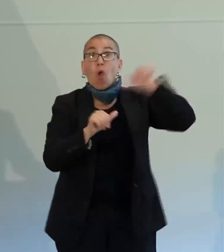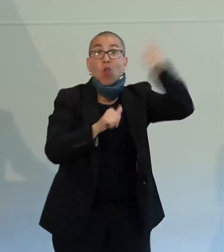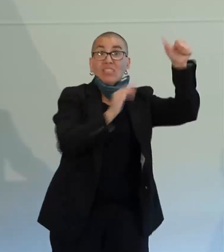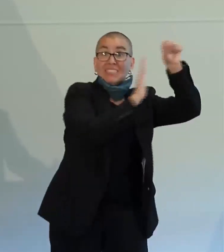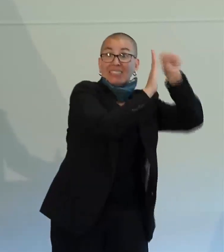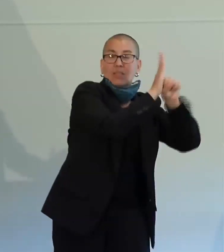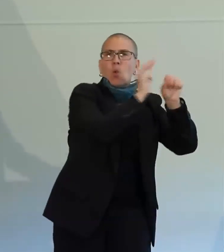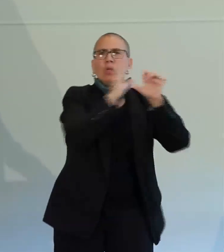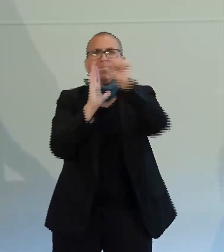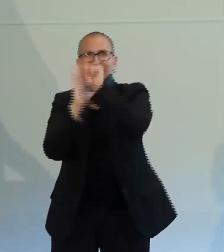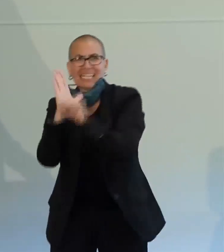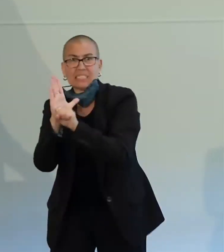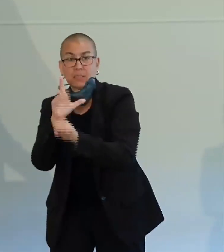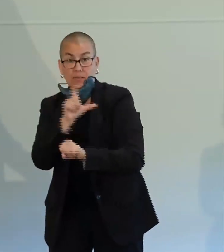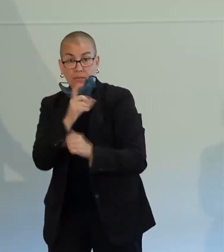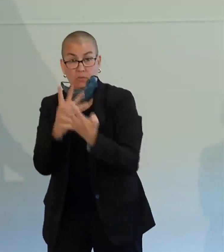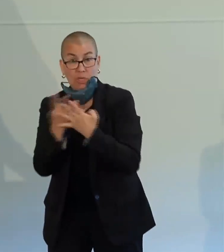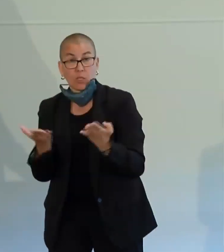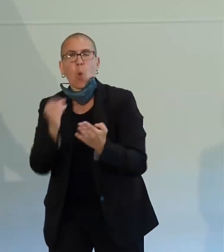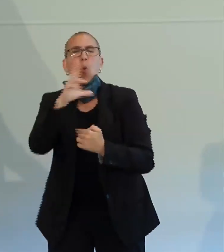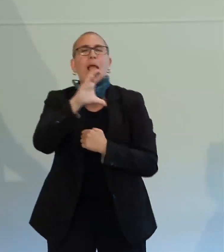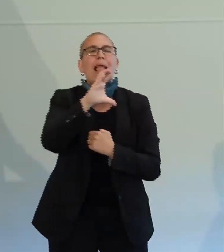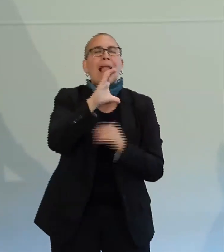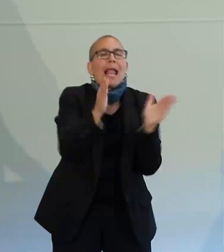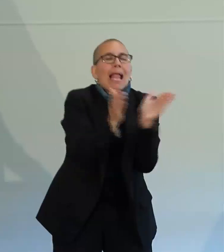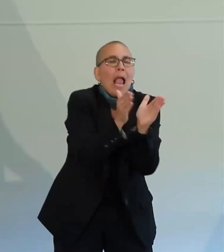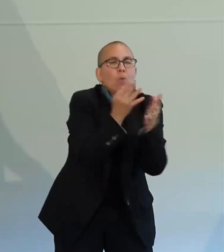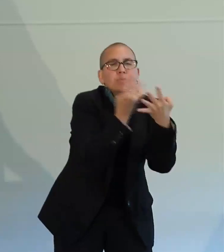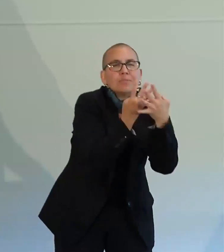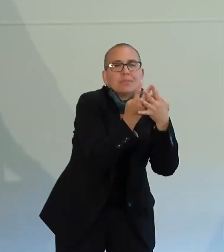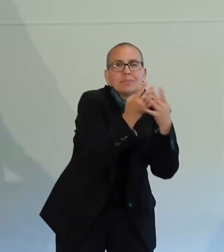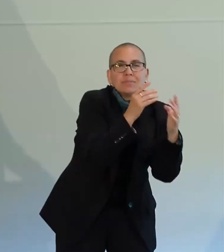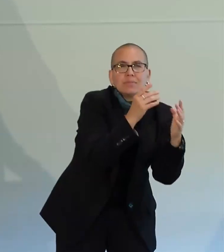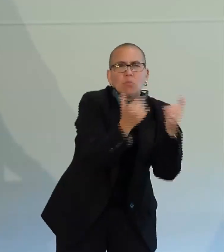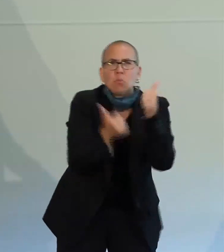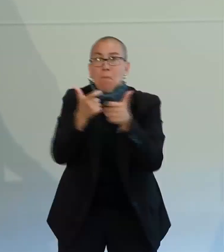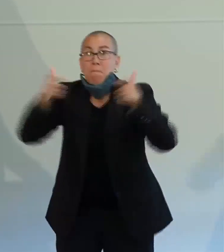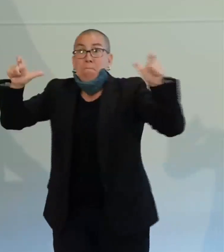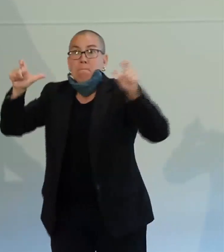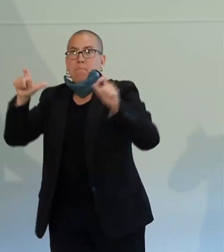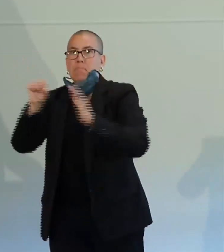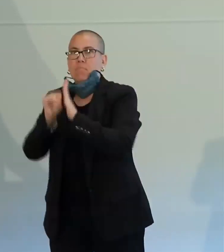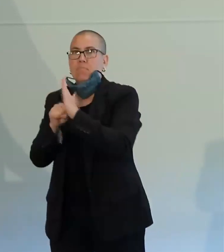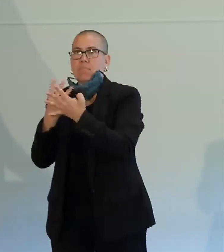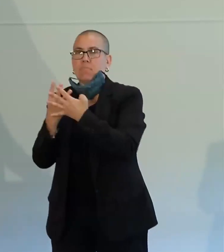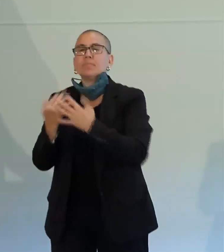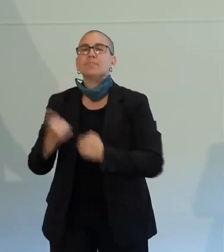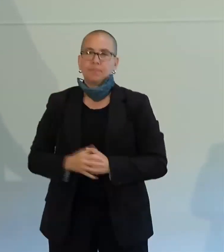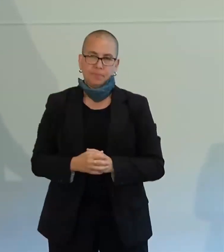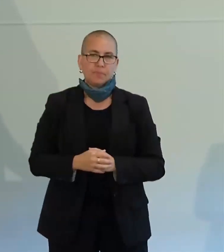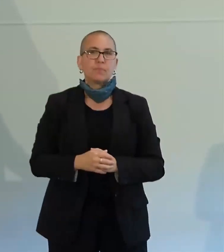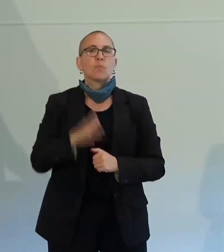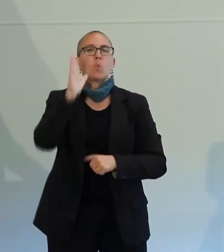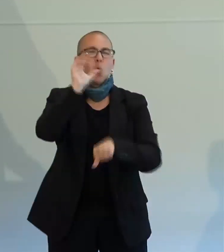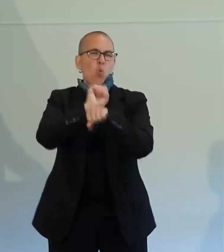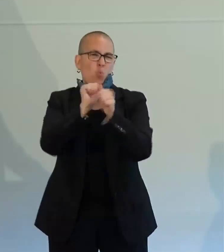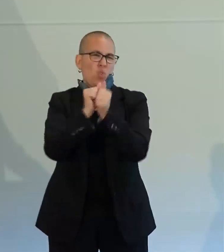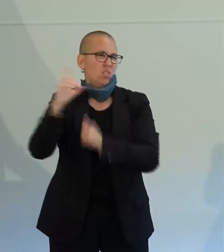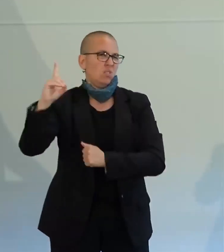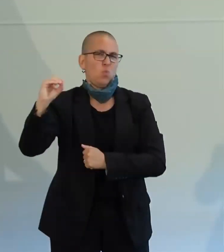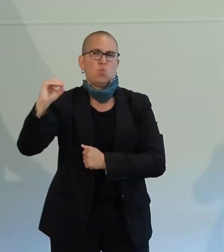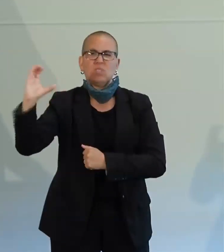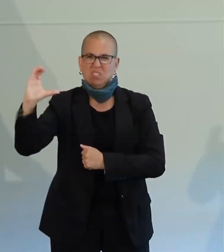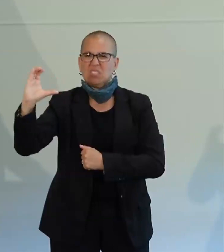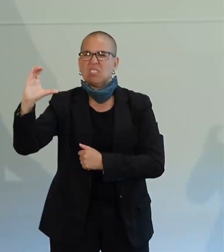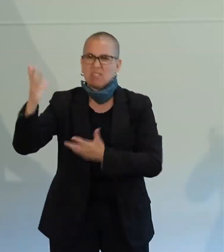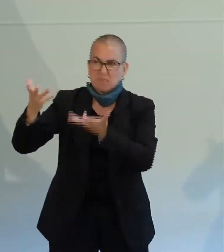Again, those are decisions based on the analysis of the sheriff, and they work closely with the Department of Corrections to make sure that they have everybody in their